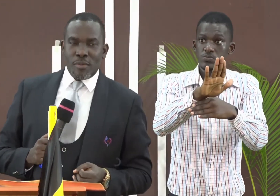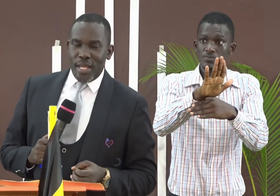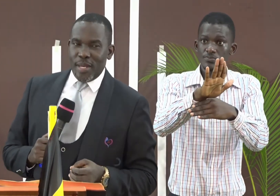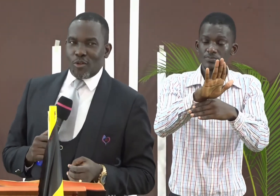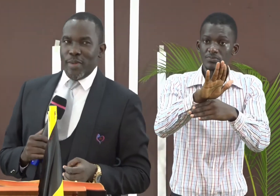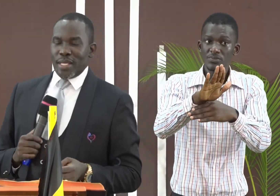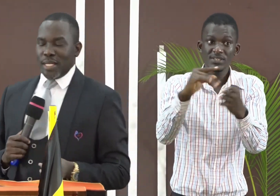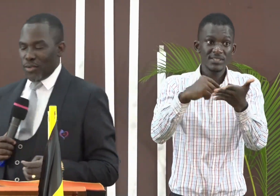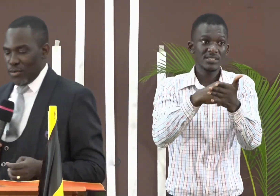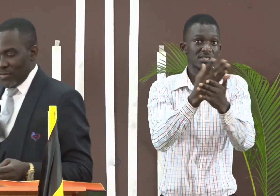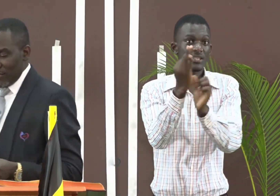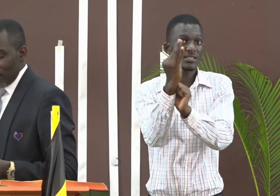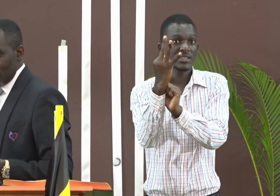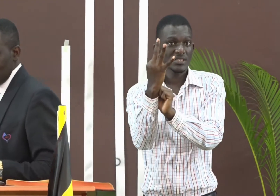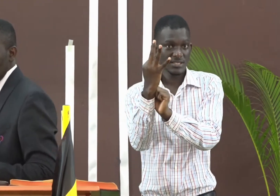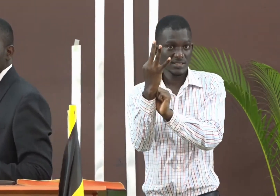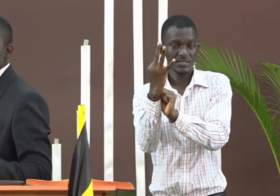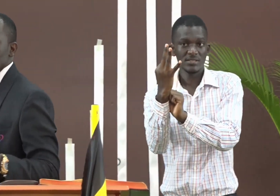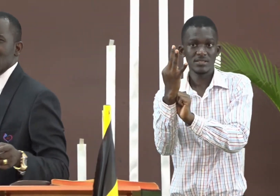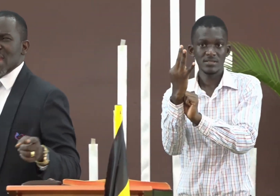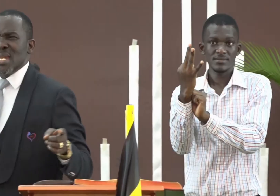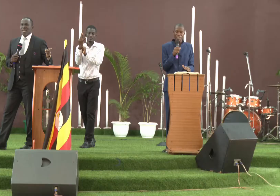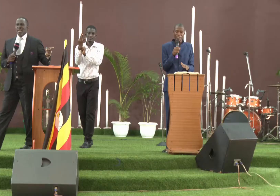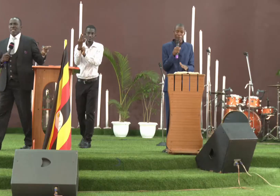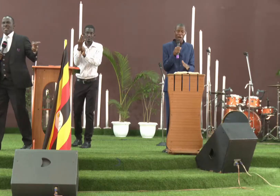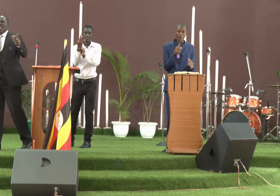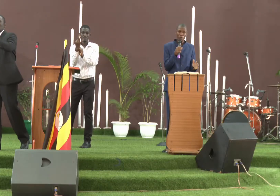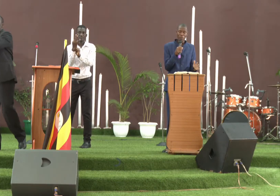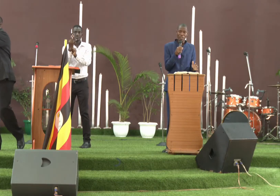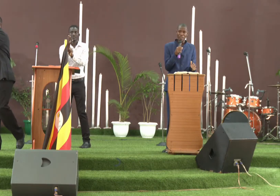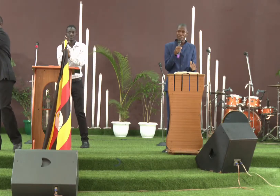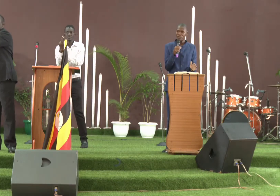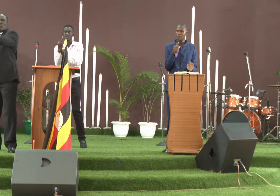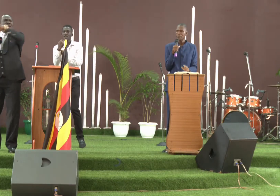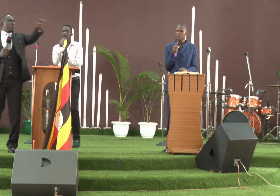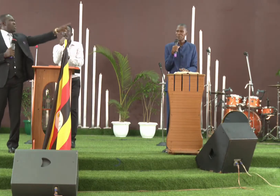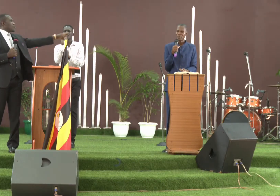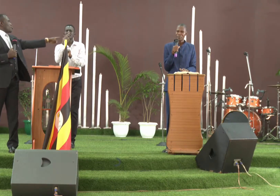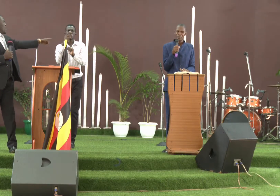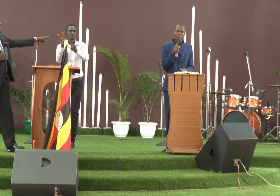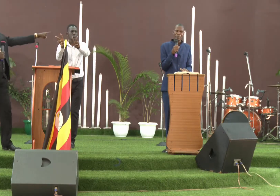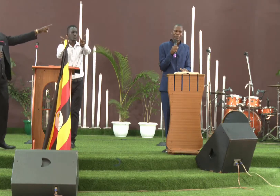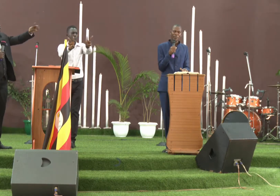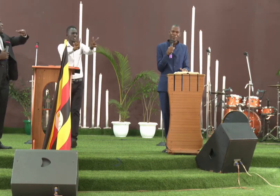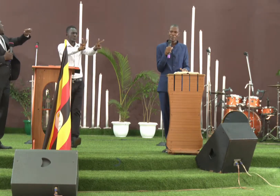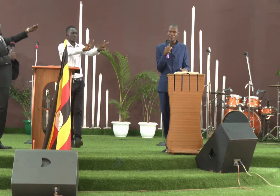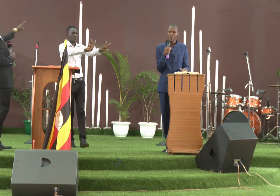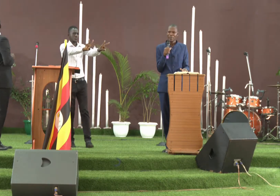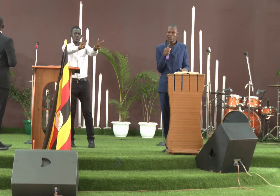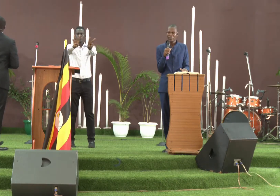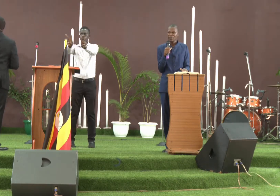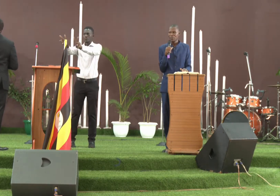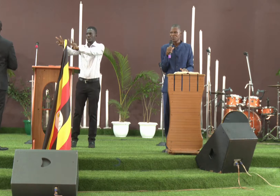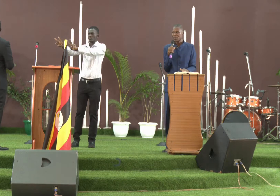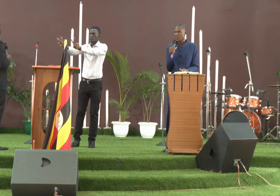Mu luberebere 13. One day God takes him out. Namugamba tunula amaaso go gonna gye